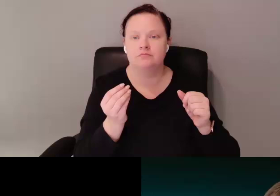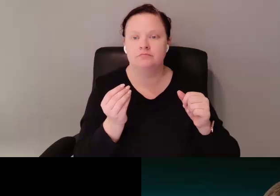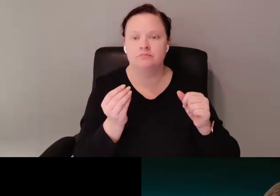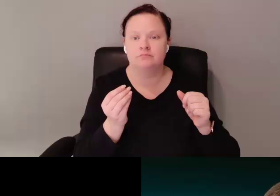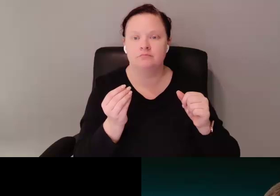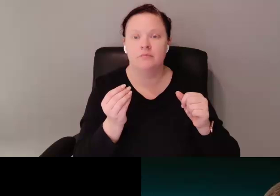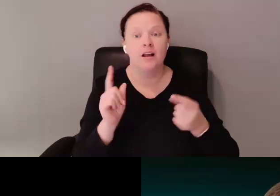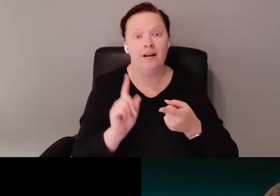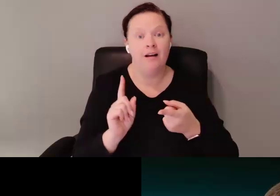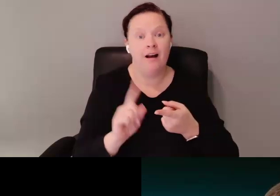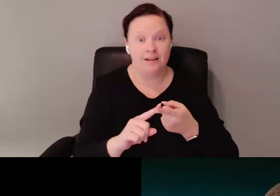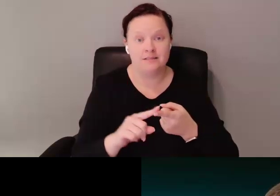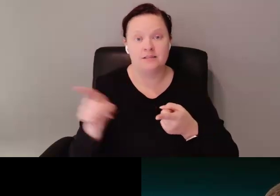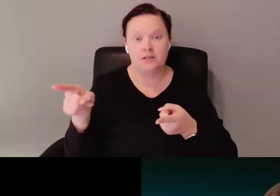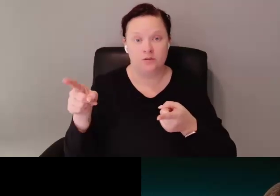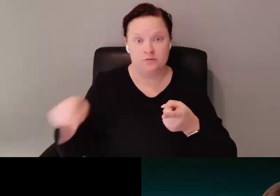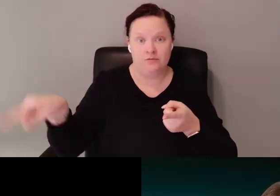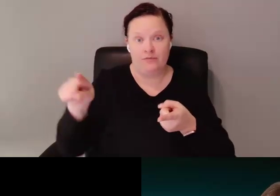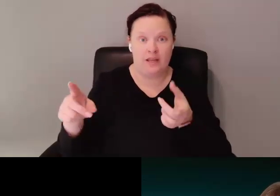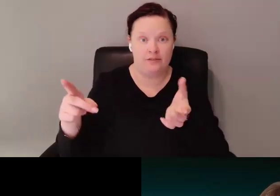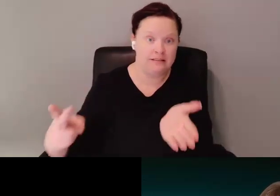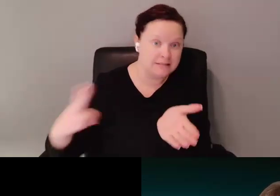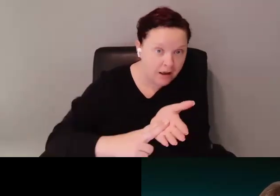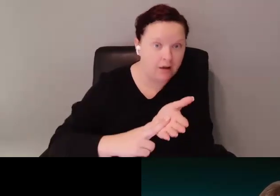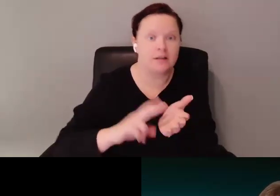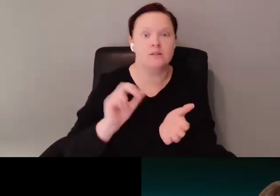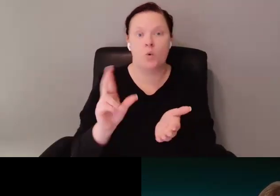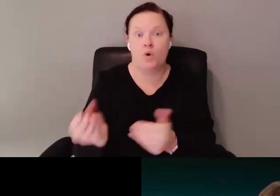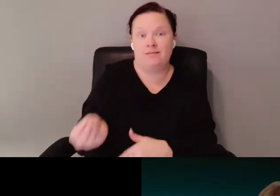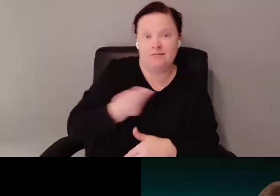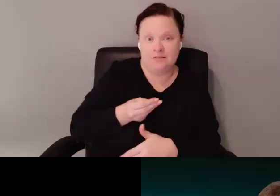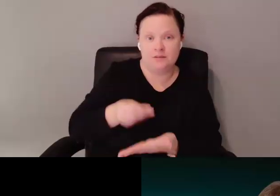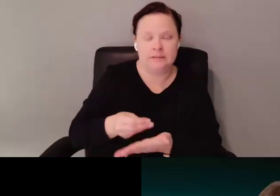until they've signed on the dotted line, um,